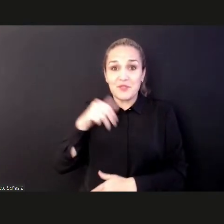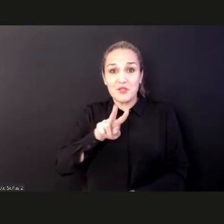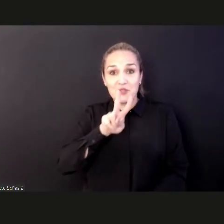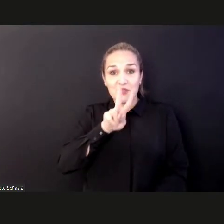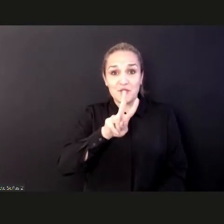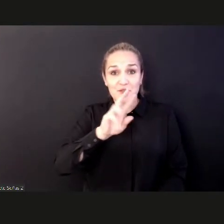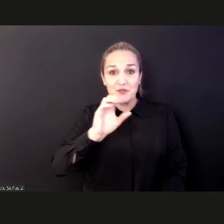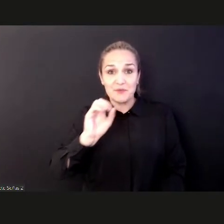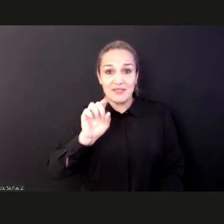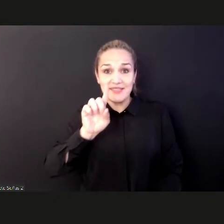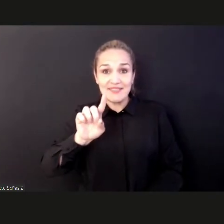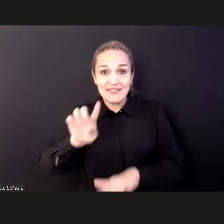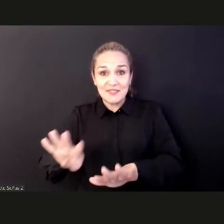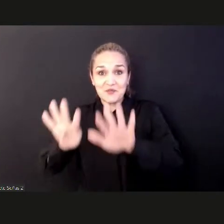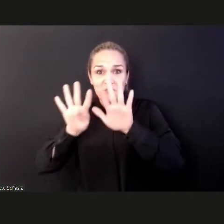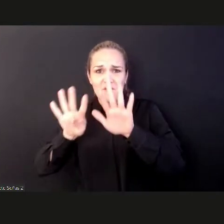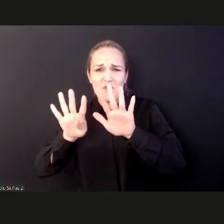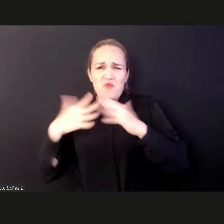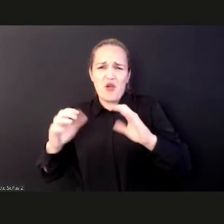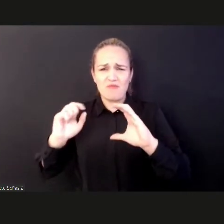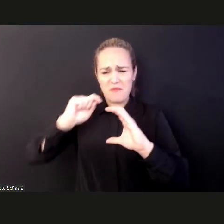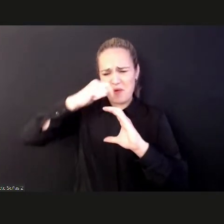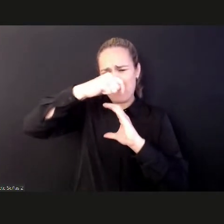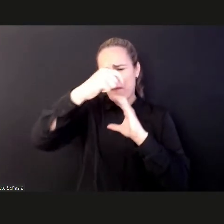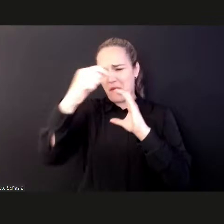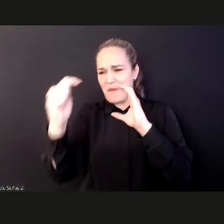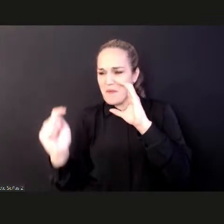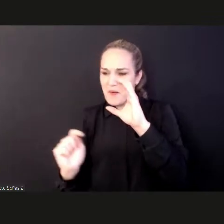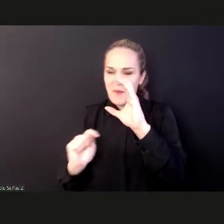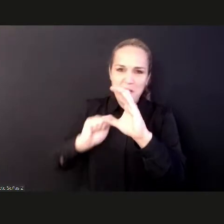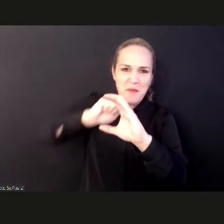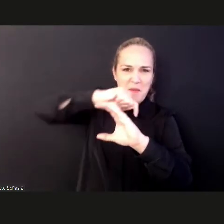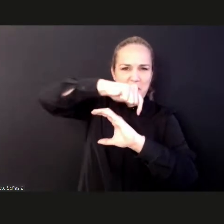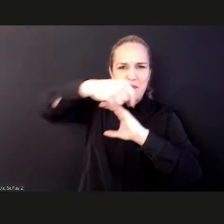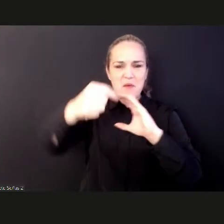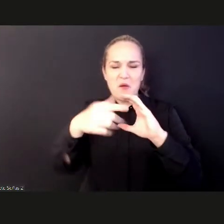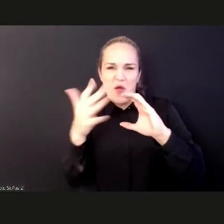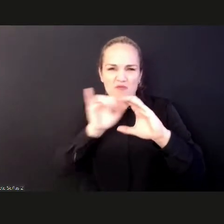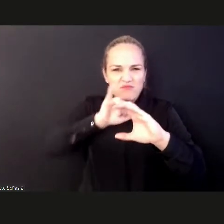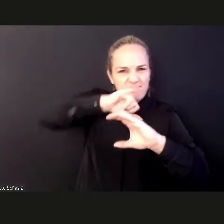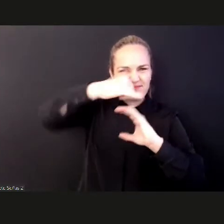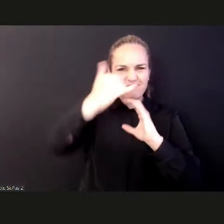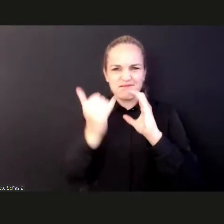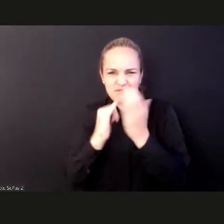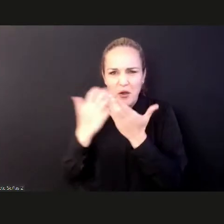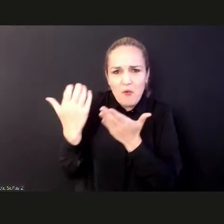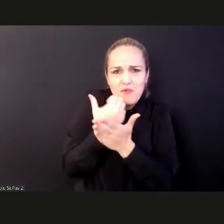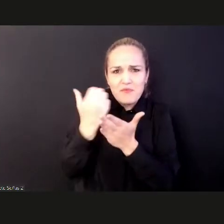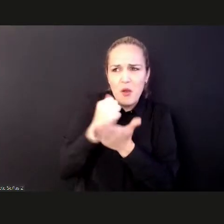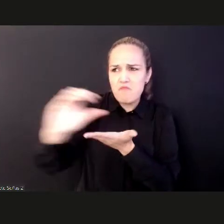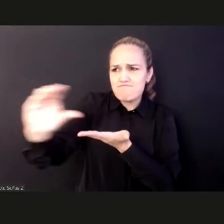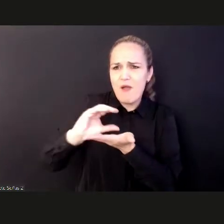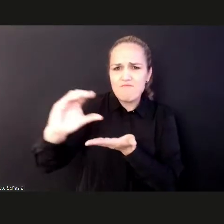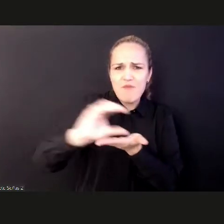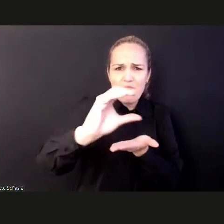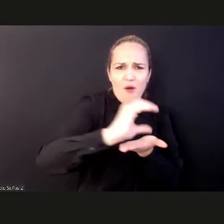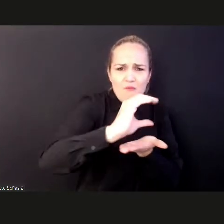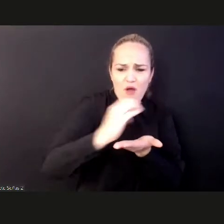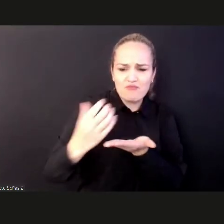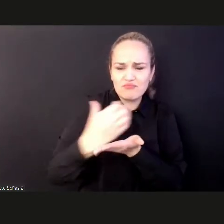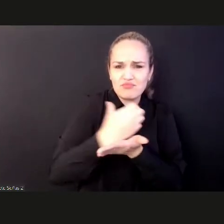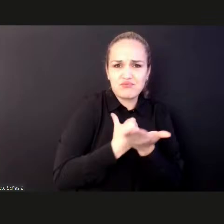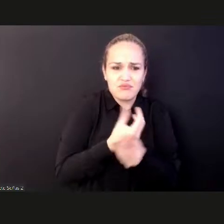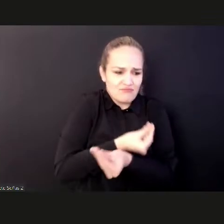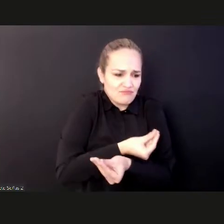GDP and supported 334 million jobs. It was also responsible for creating 1 in 4 of